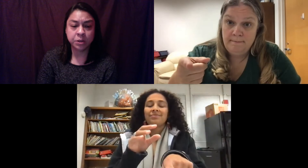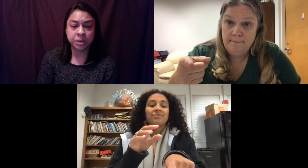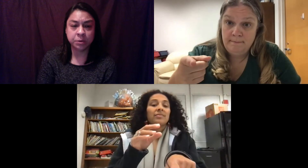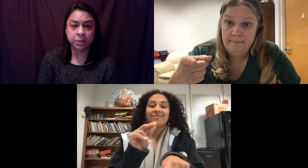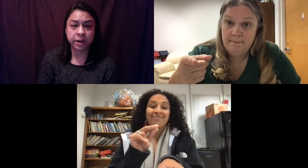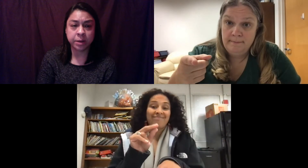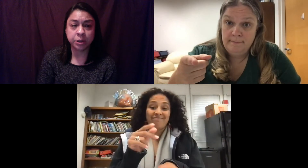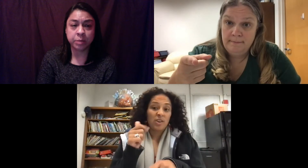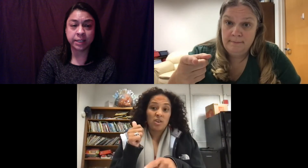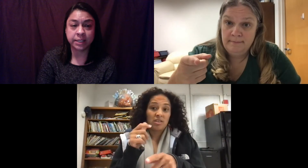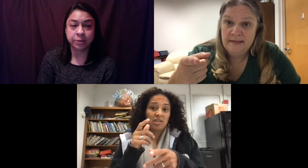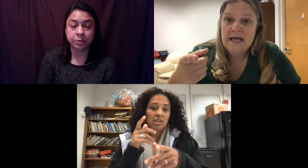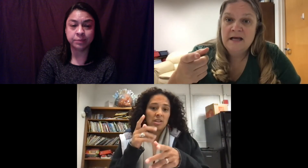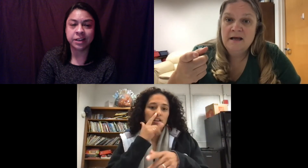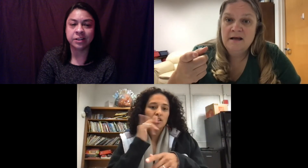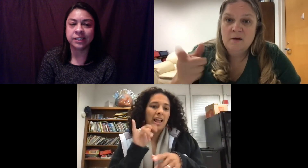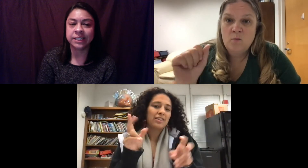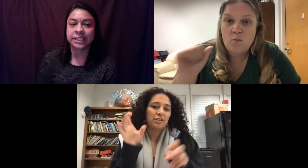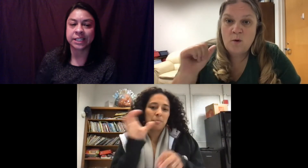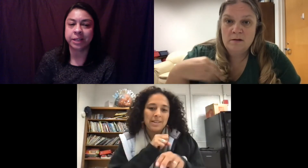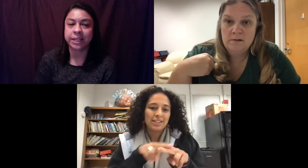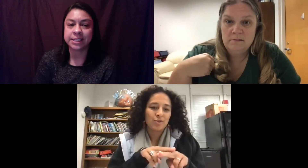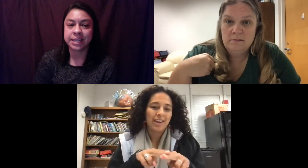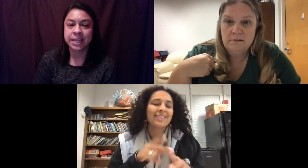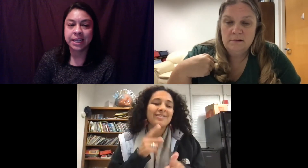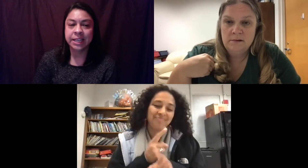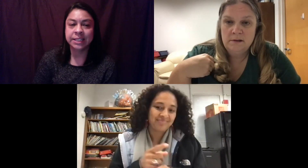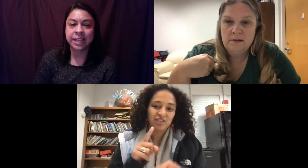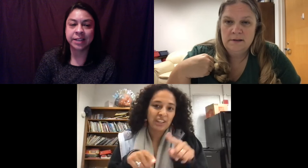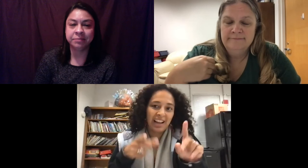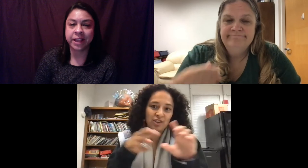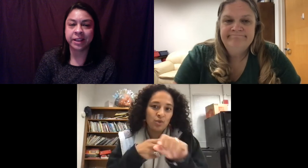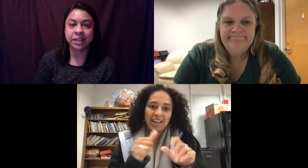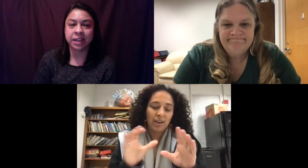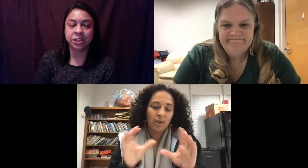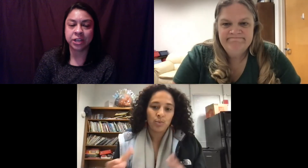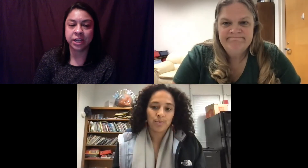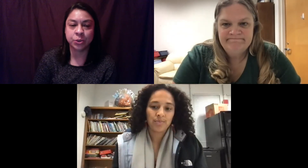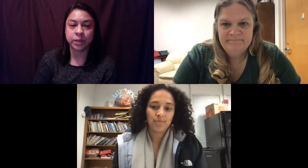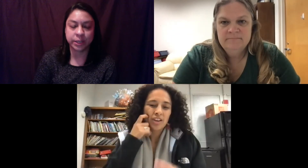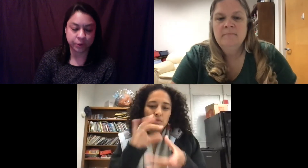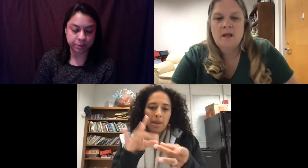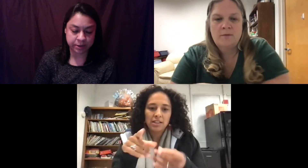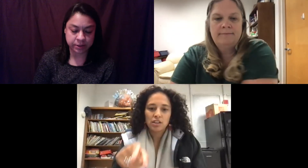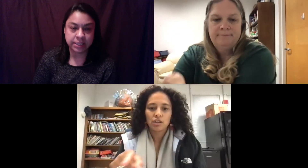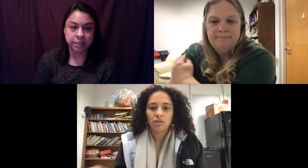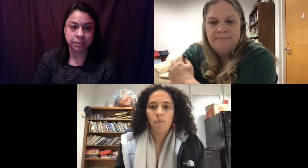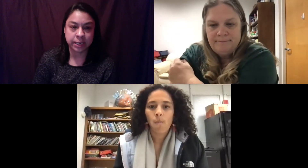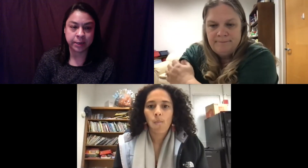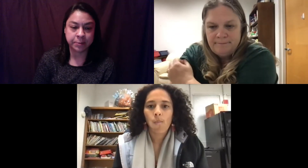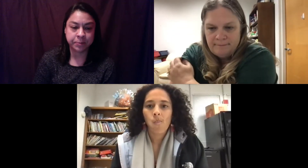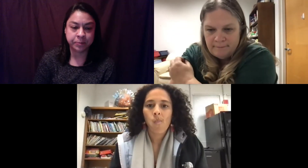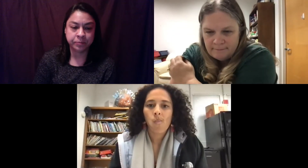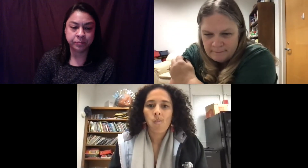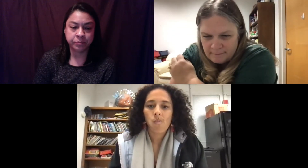Carrie, was Carrie able to go back into that room? No, it doesn't seem like it's like, yeah, she can't join any group now, it seems